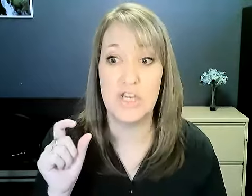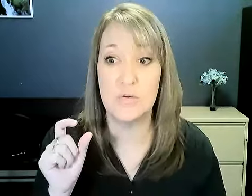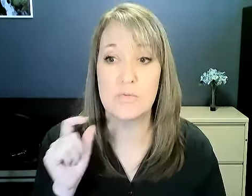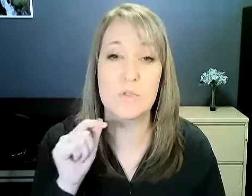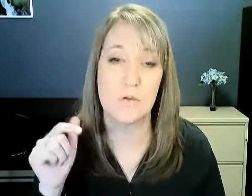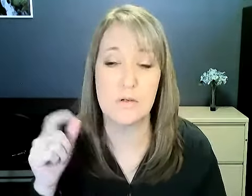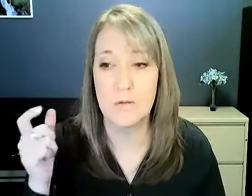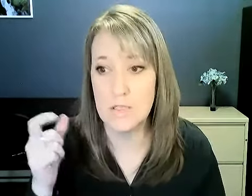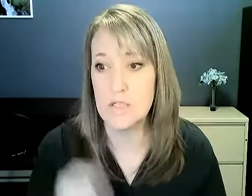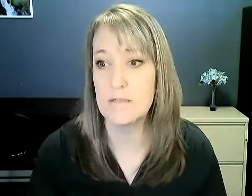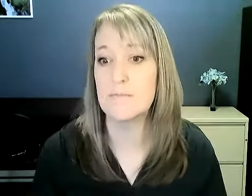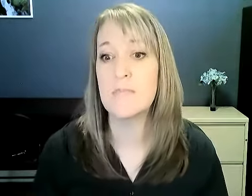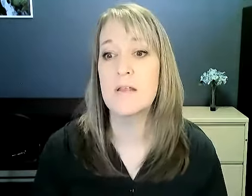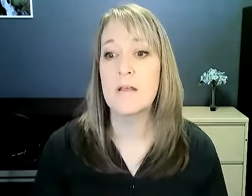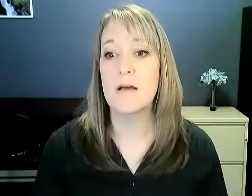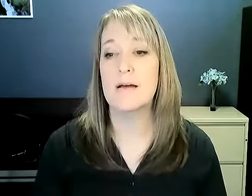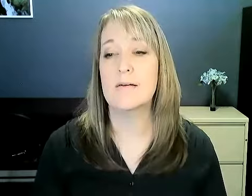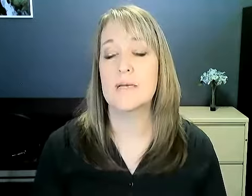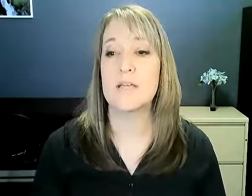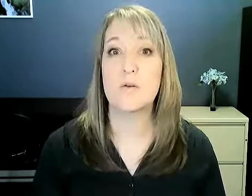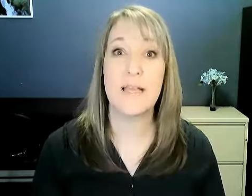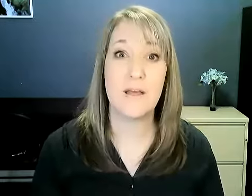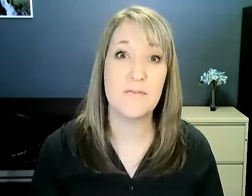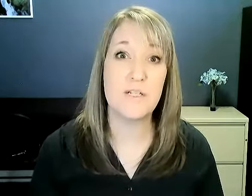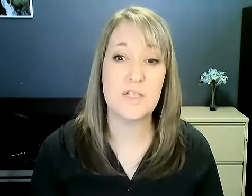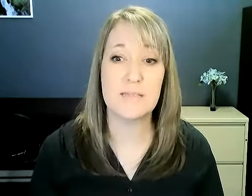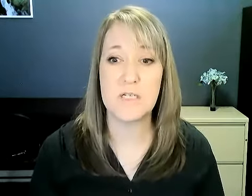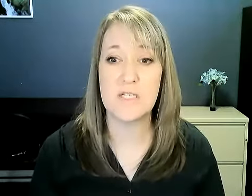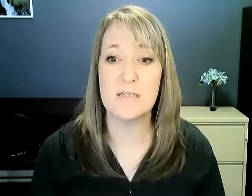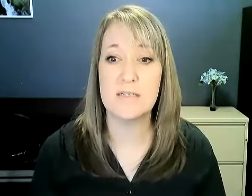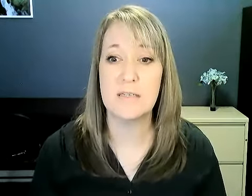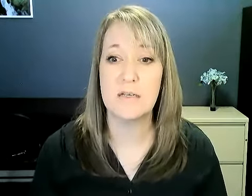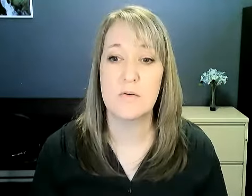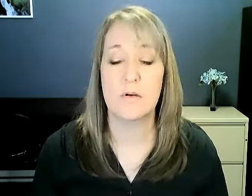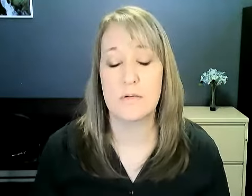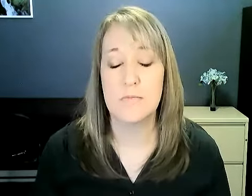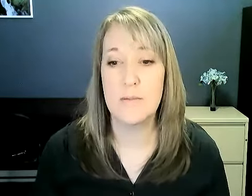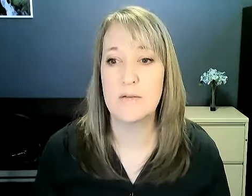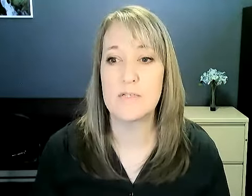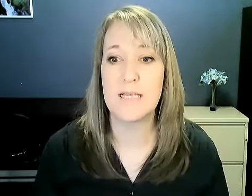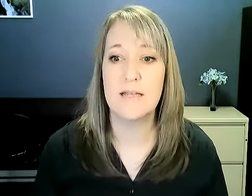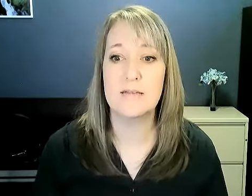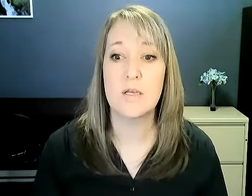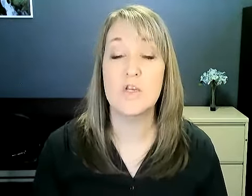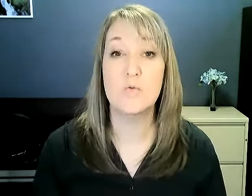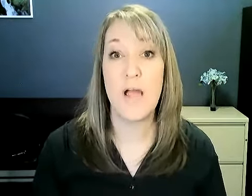RH-Q, rhetorical question. And so like other facial expressions or non-manual signs, you